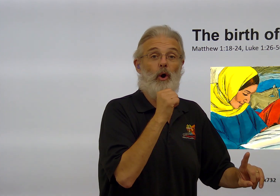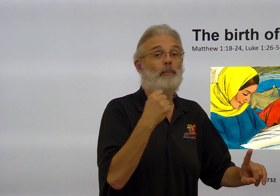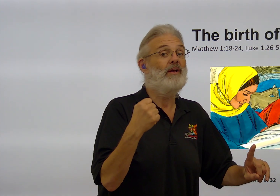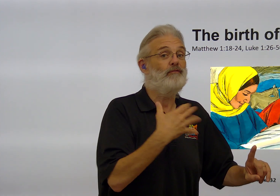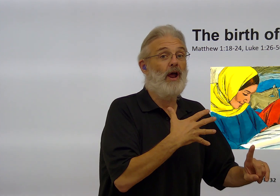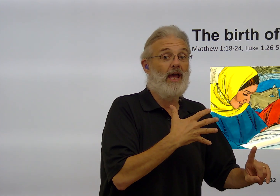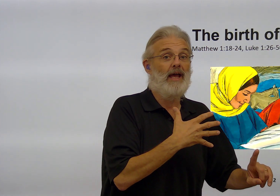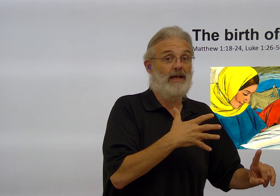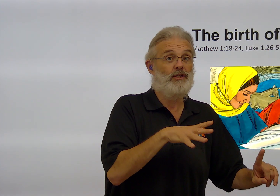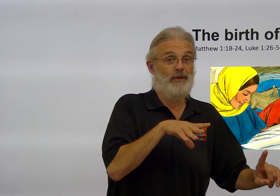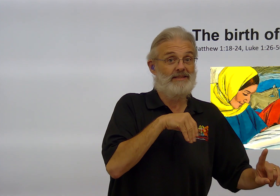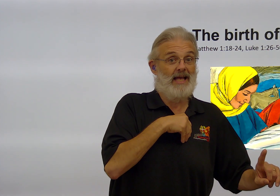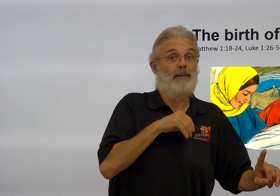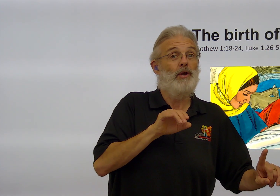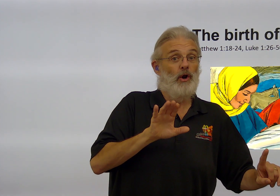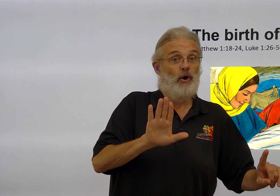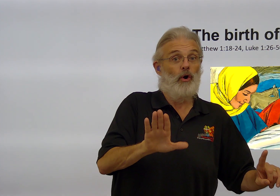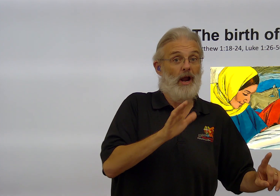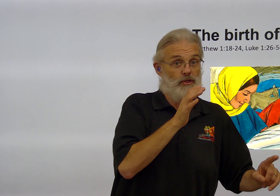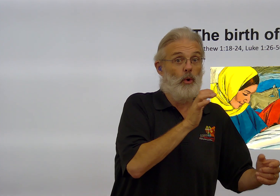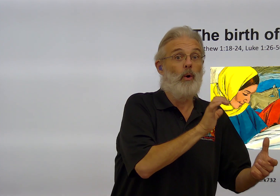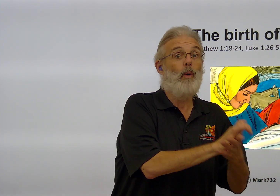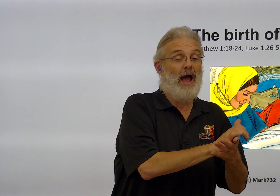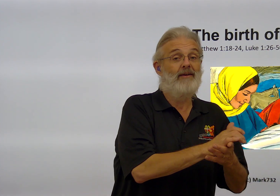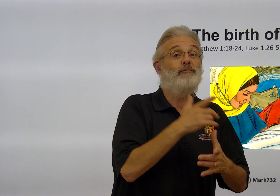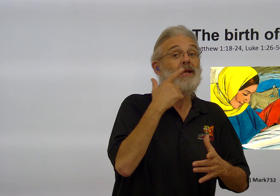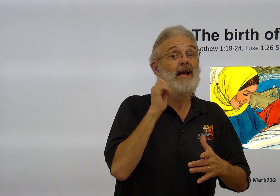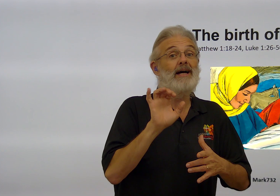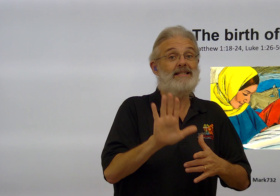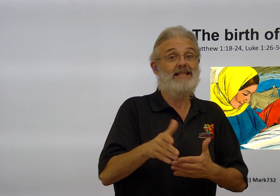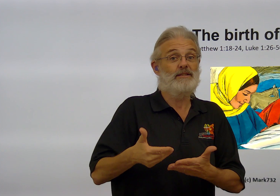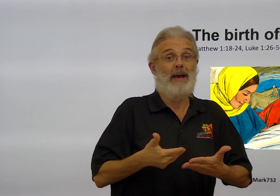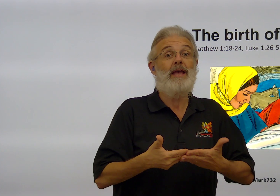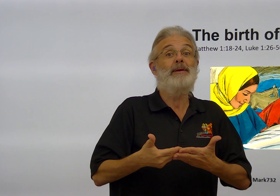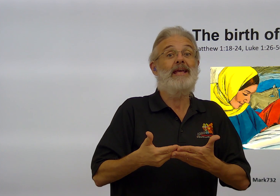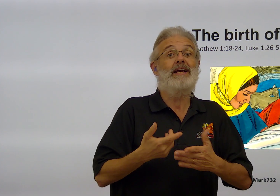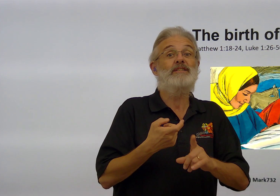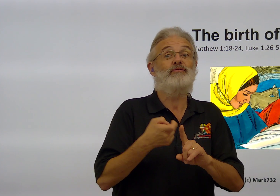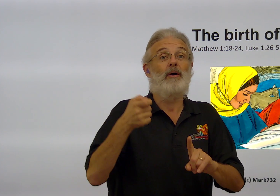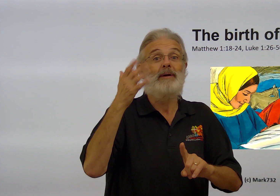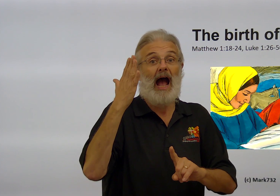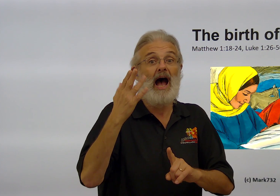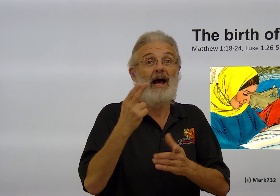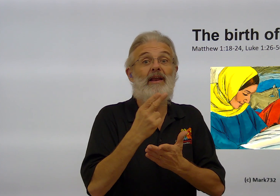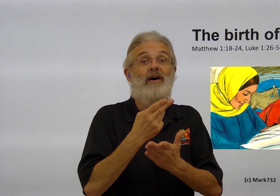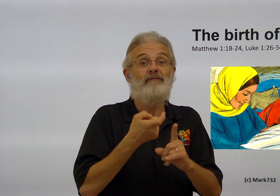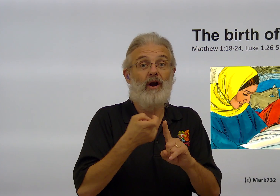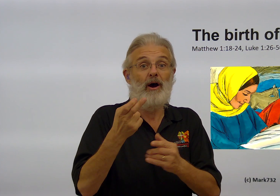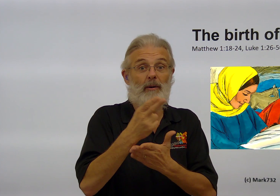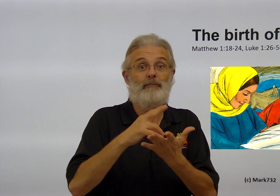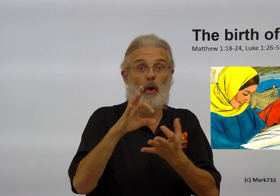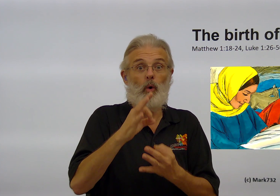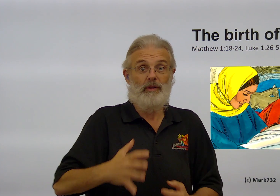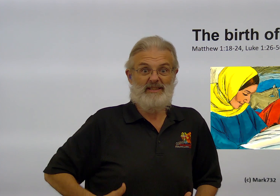be afraid to accept her as your wife because this baby is from God, from the Holy